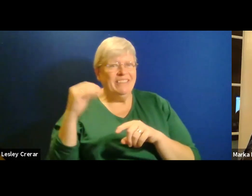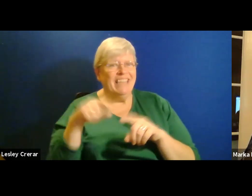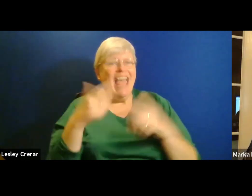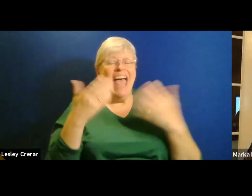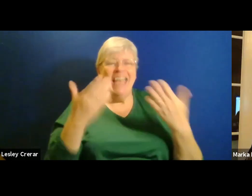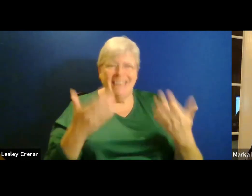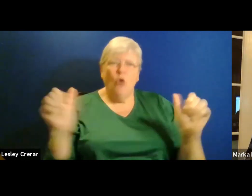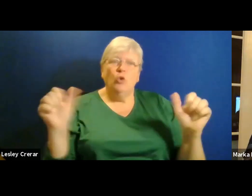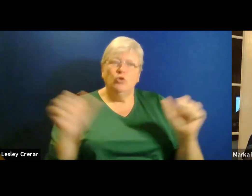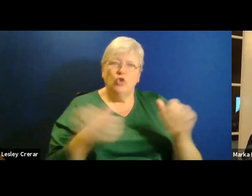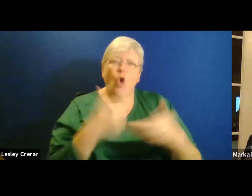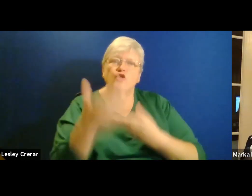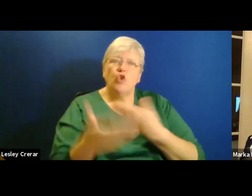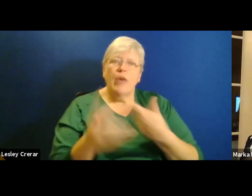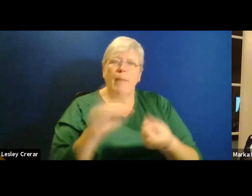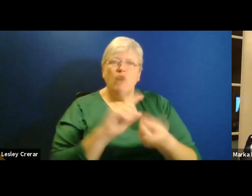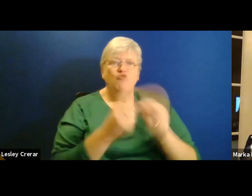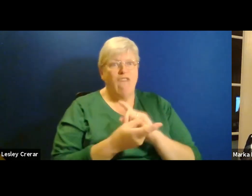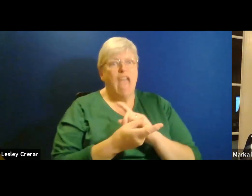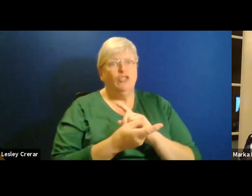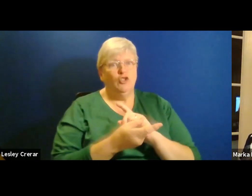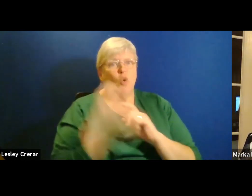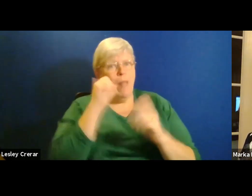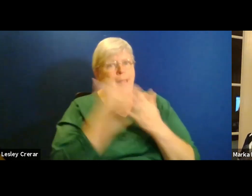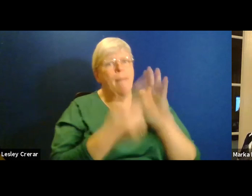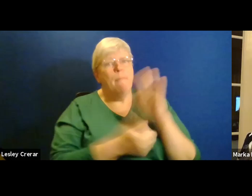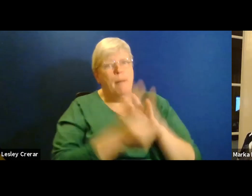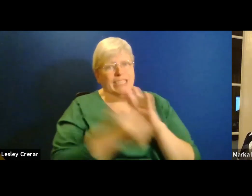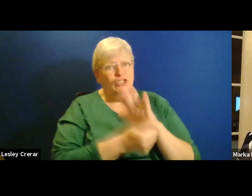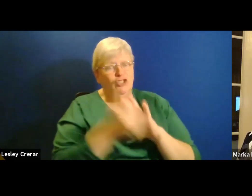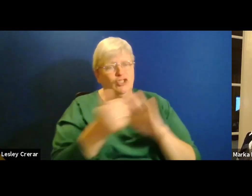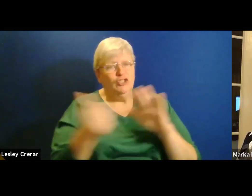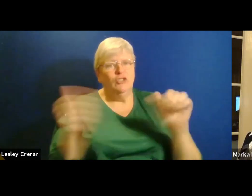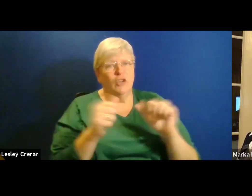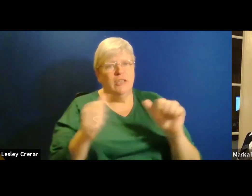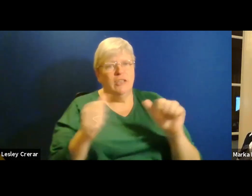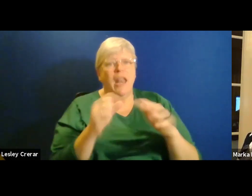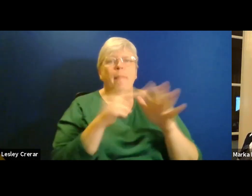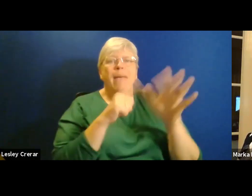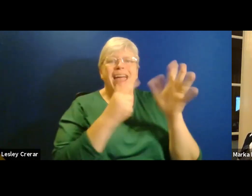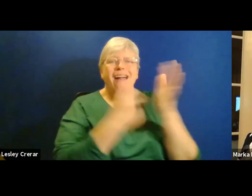short story of revenge, which will be published shortly. It's called Pearl in the Dust.